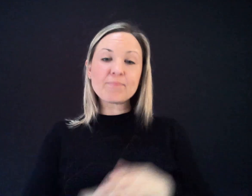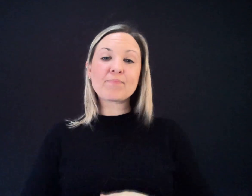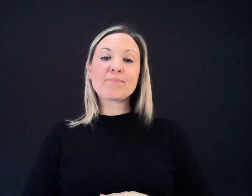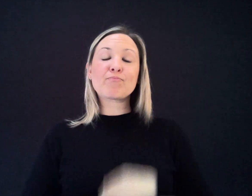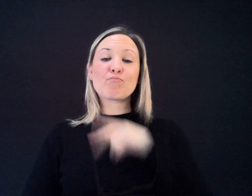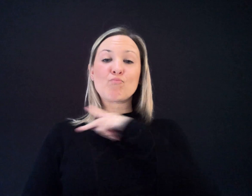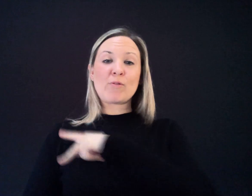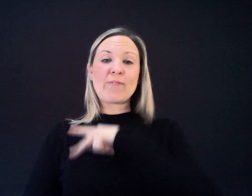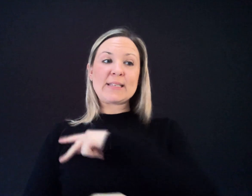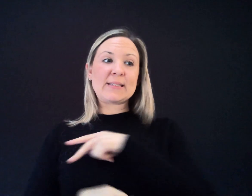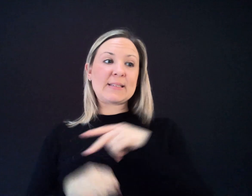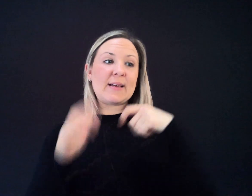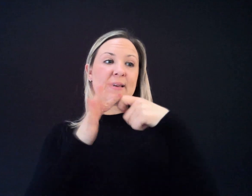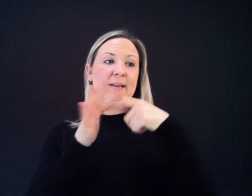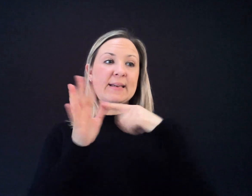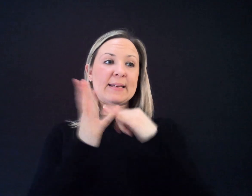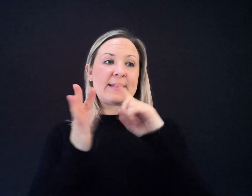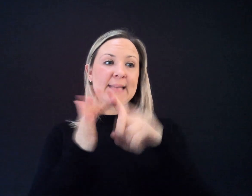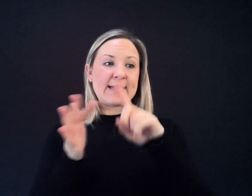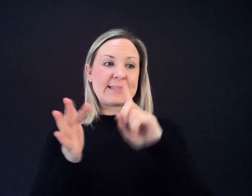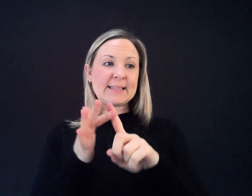Professor Casey Stratton Gatt